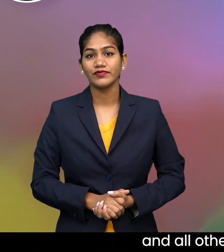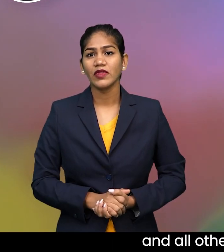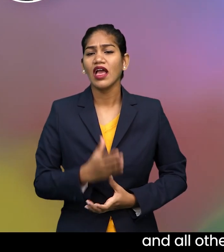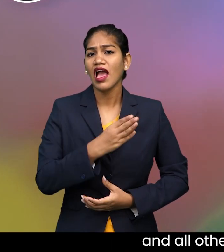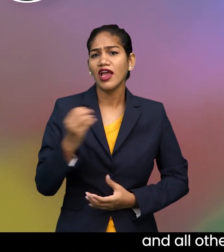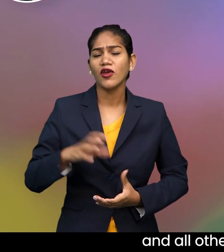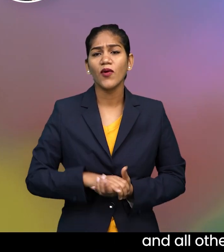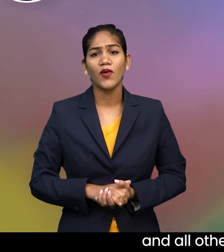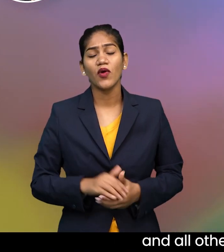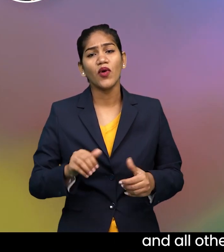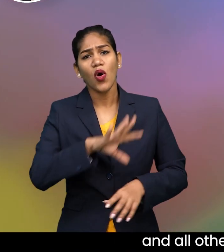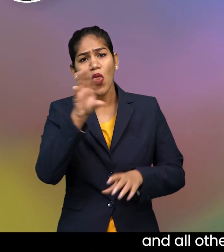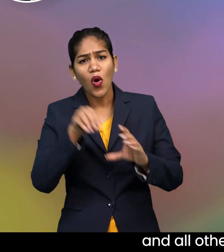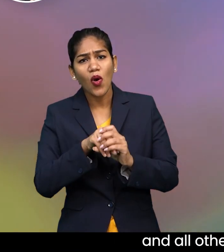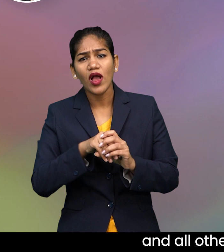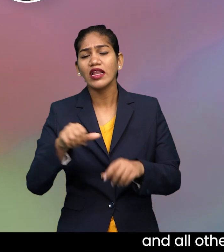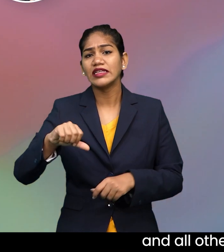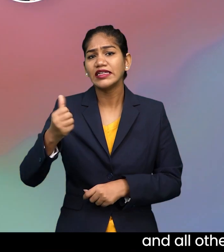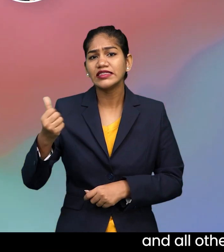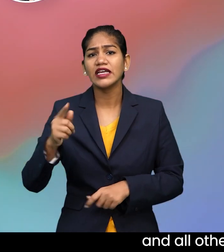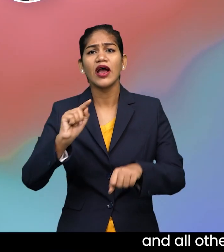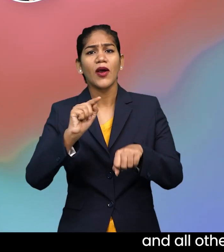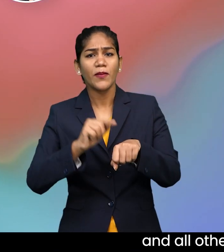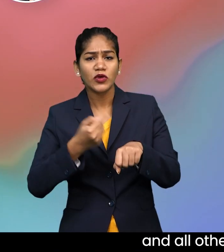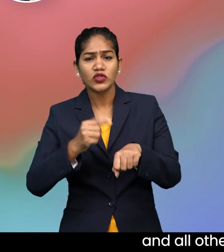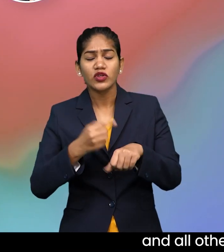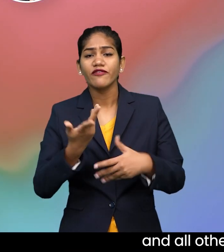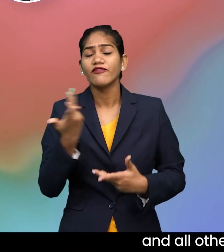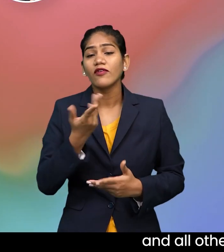and all other opportunities for growth.